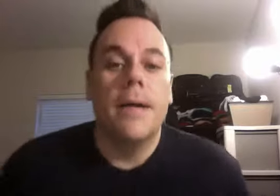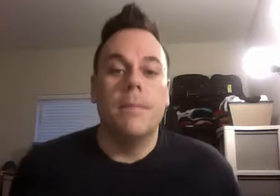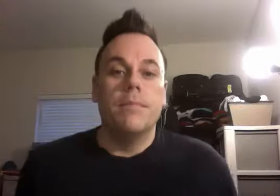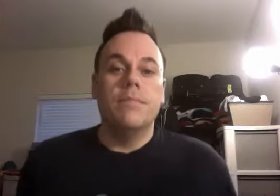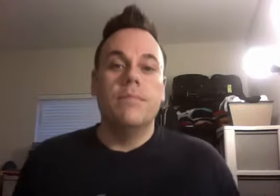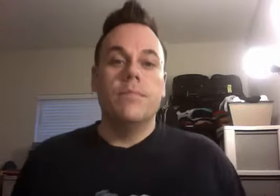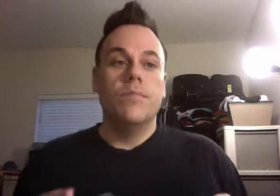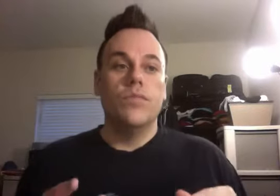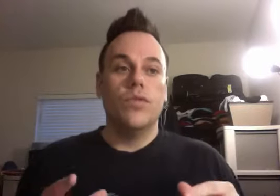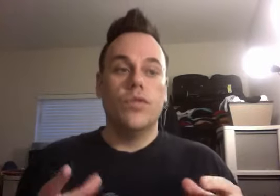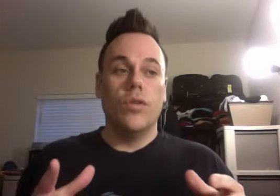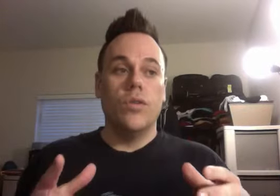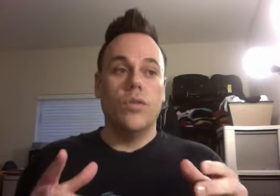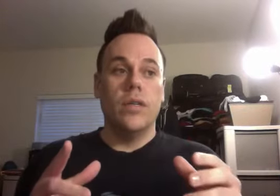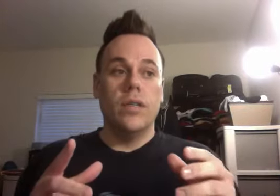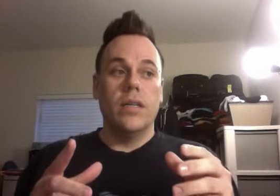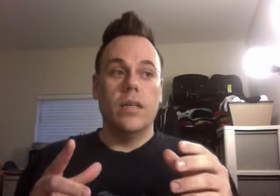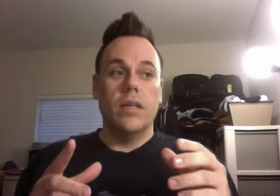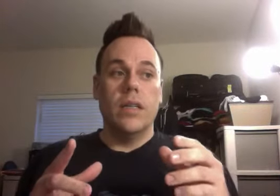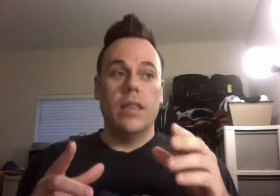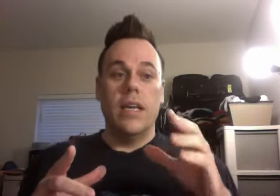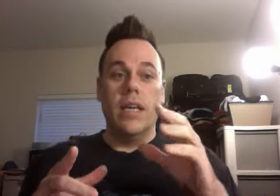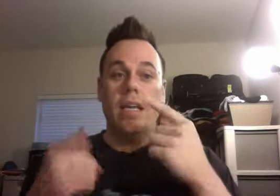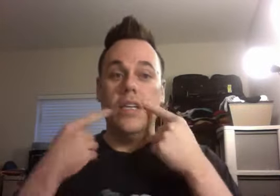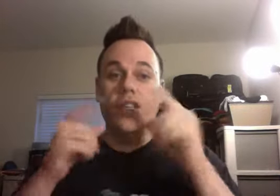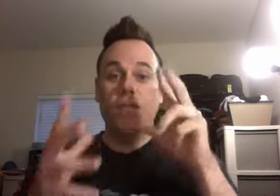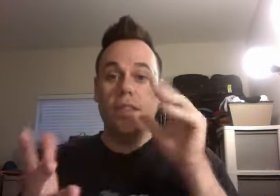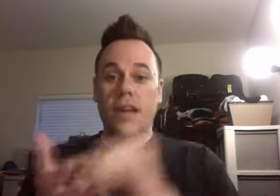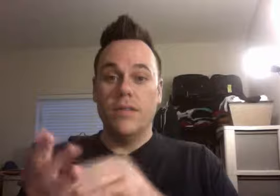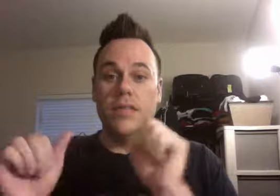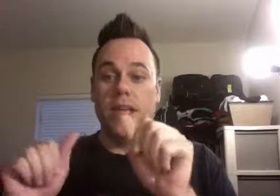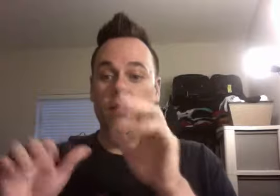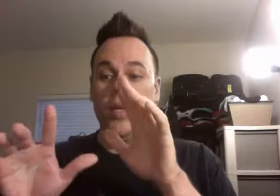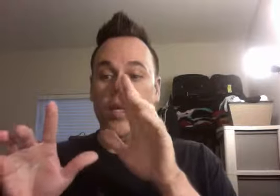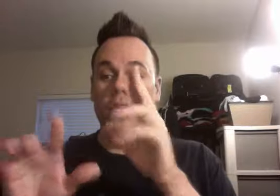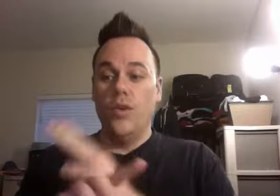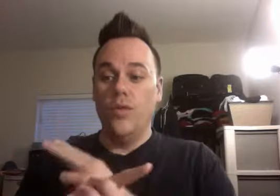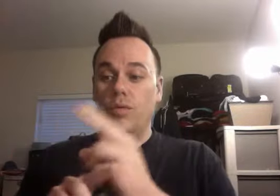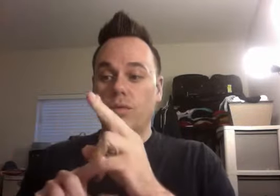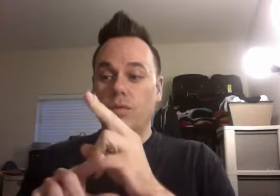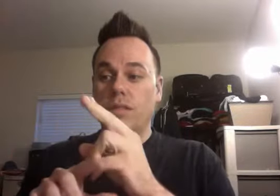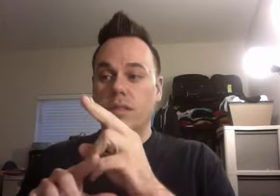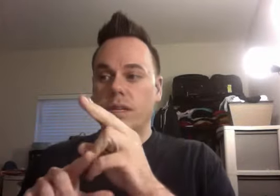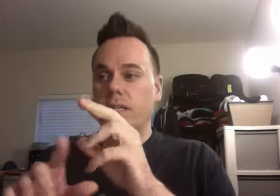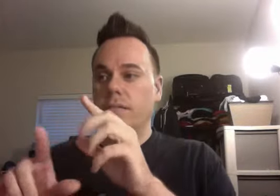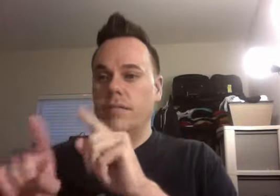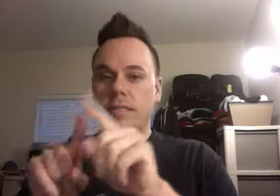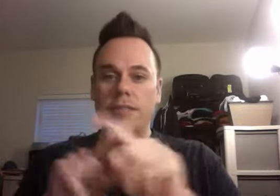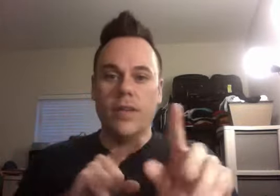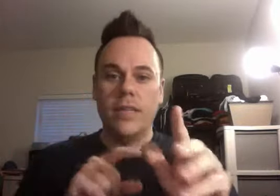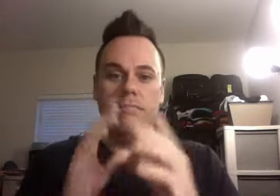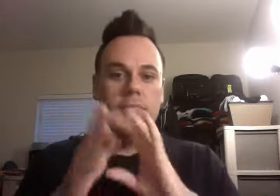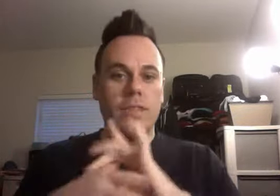um, so the Achieve 3000 can be used in different